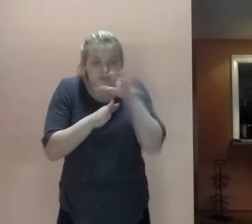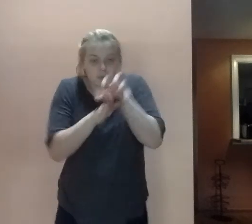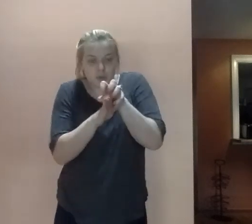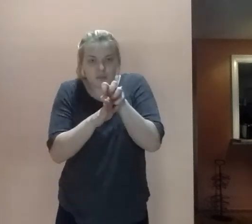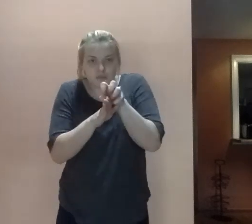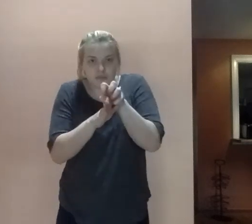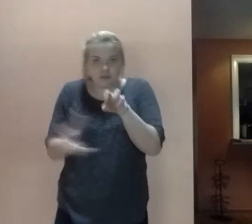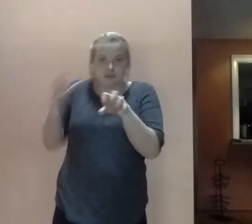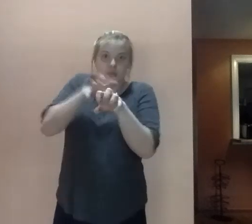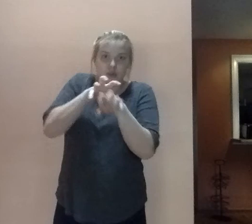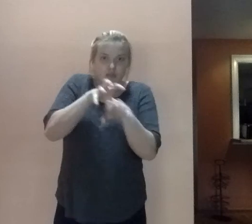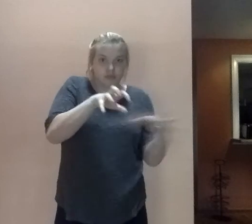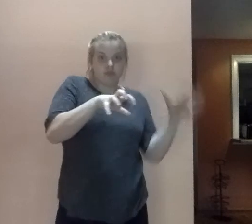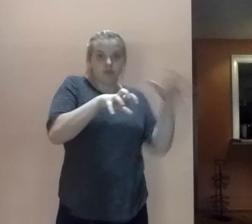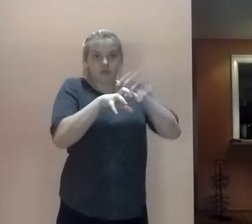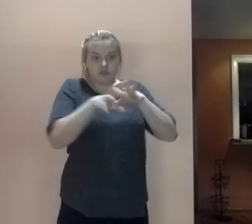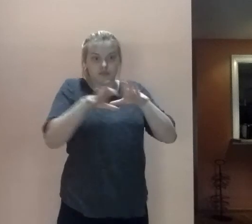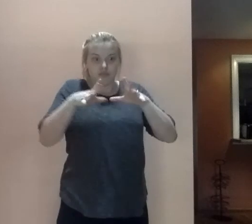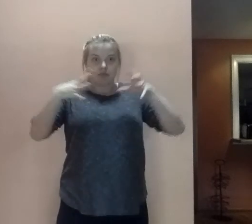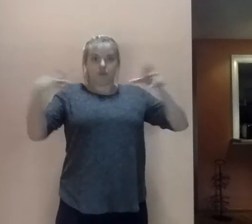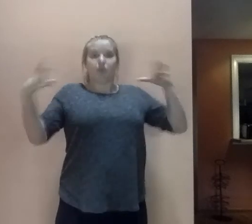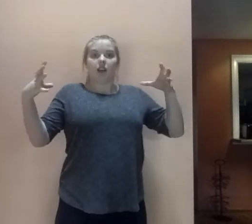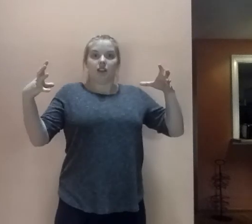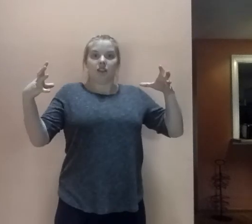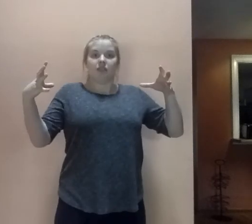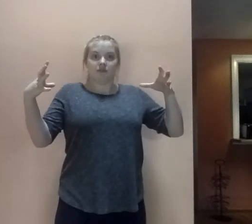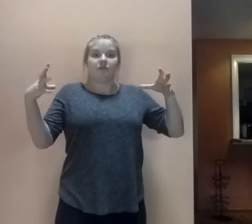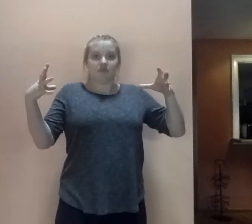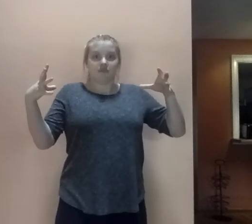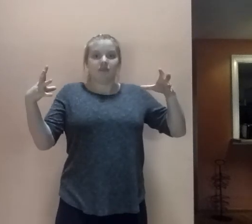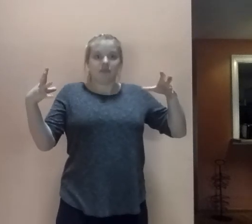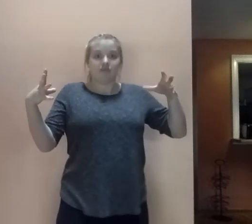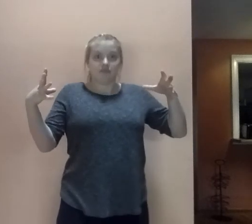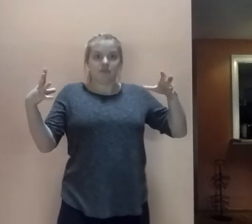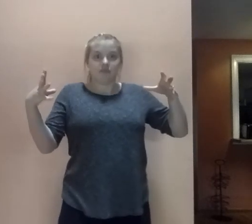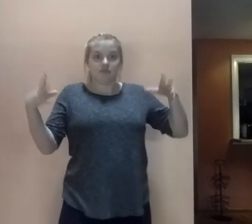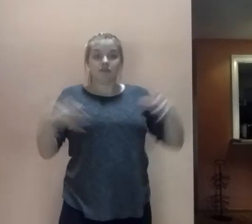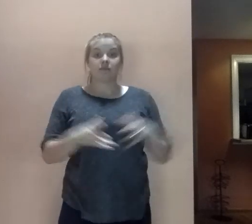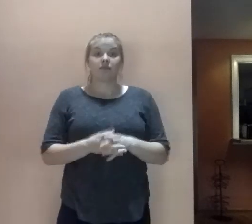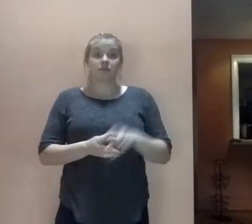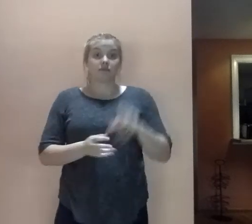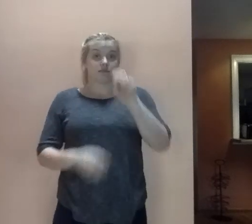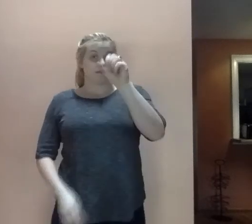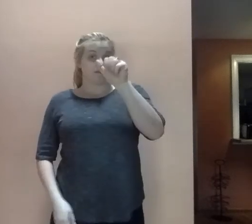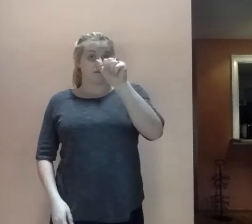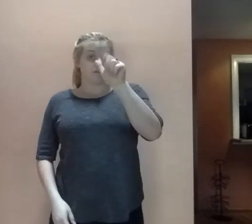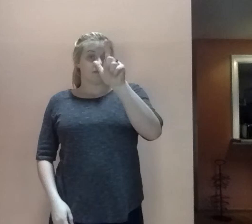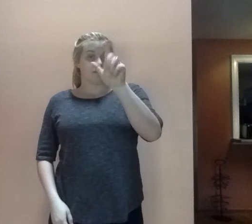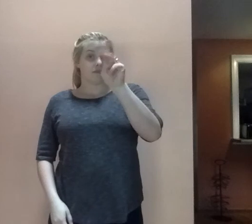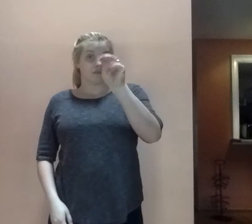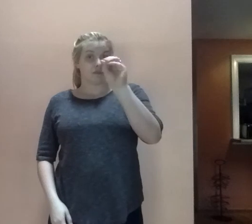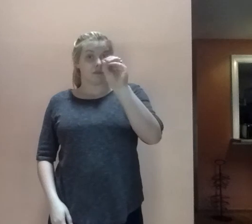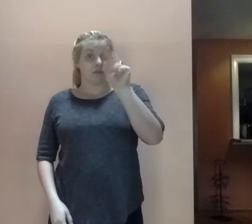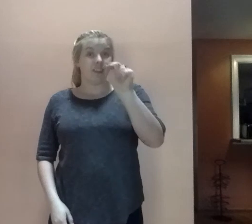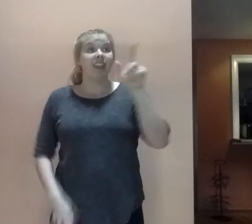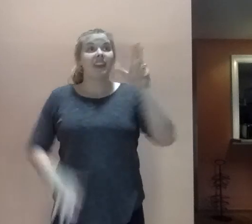and herbicides bioaccumulate in the fish flesh. And these big fish, including the salmon, which people think is the healthiest fish, truth is the